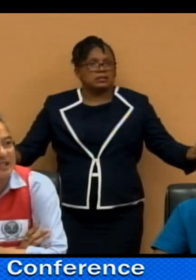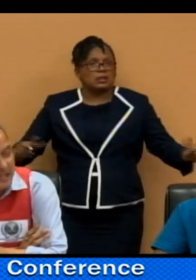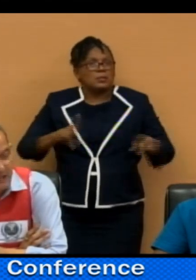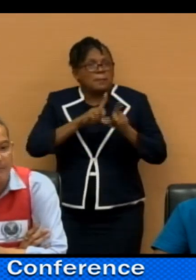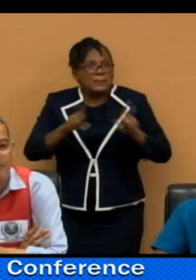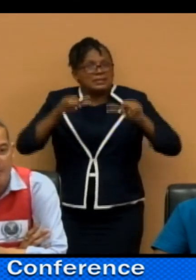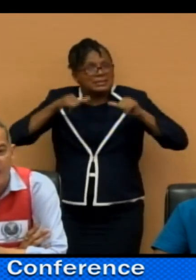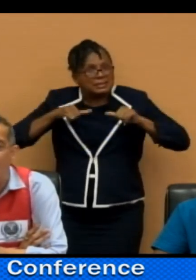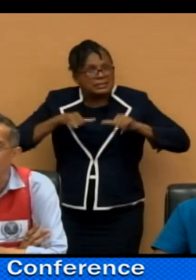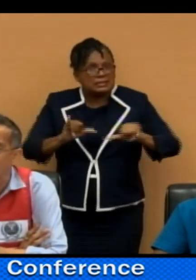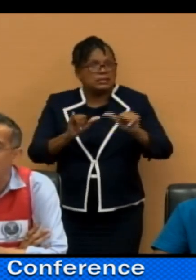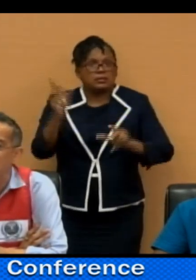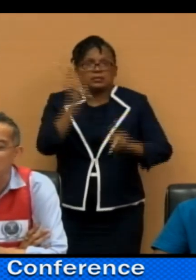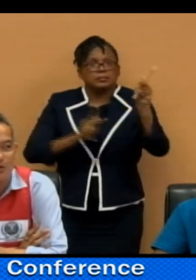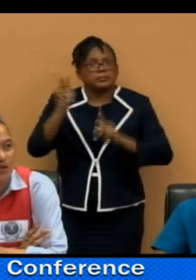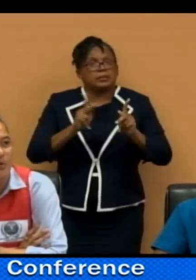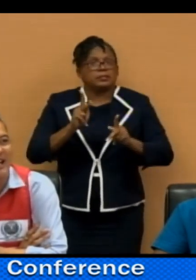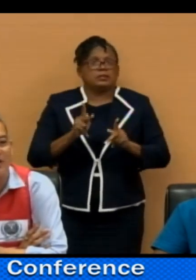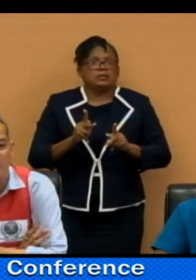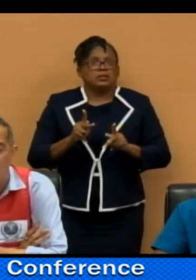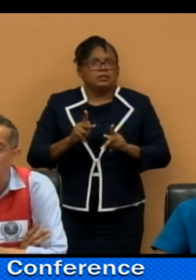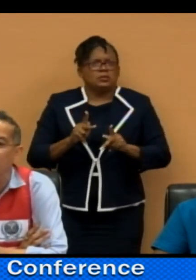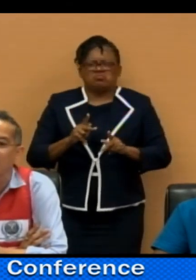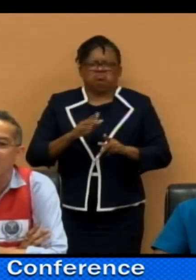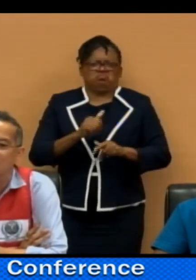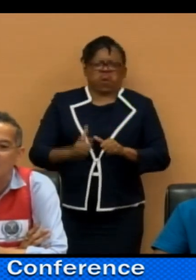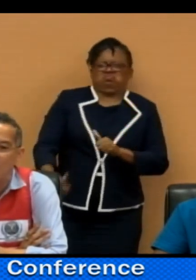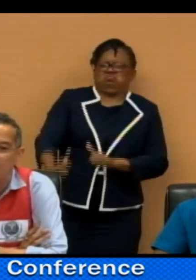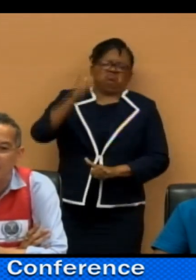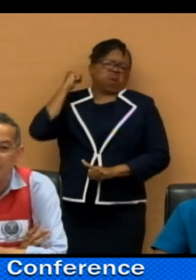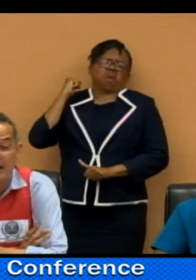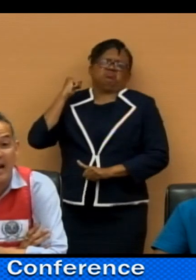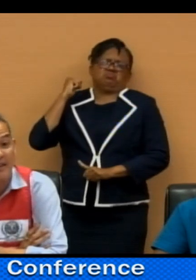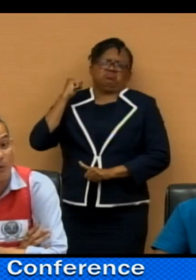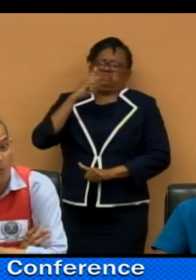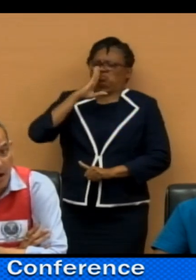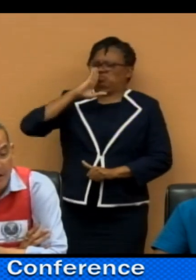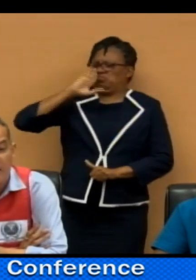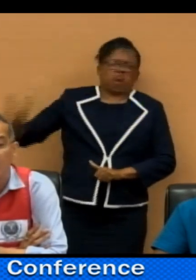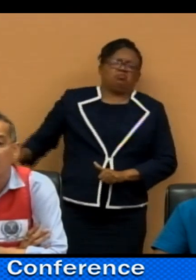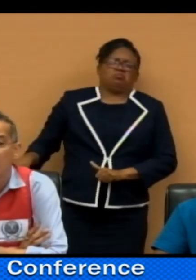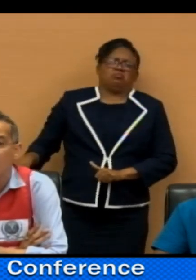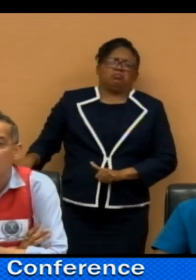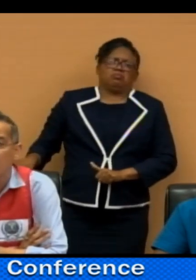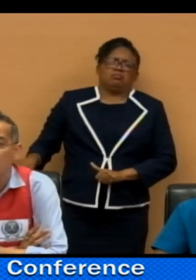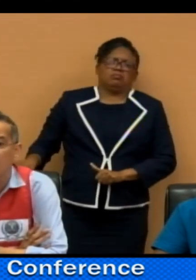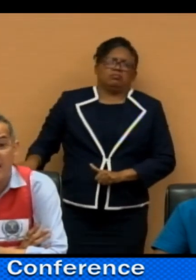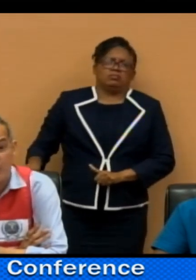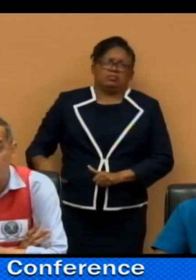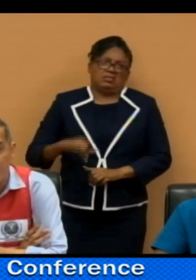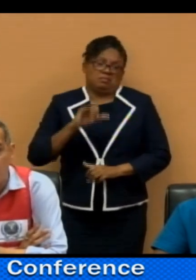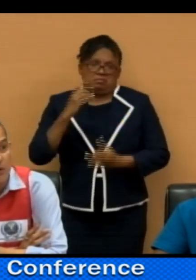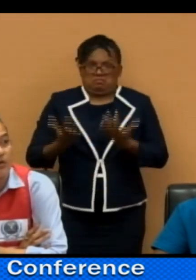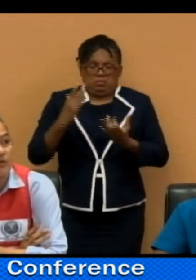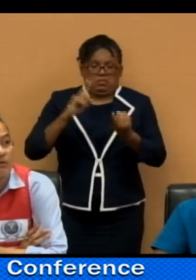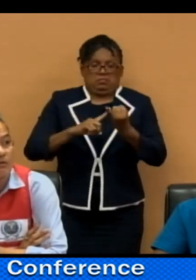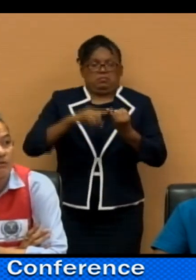there are still people out there who choose to ignore it and somehow think that either 1, that they are